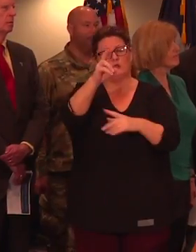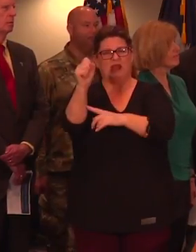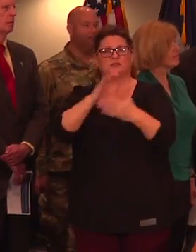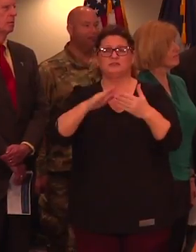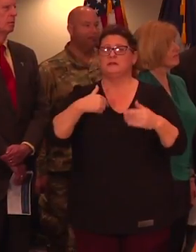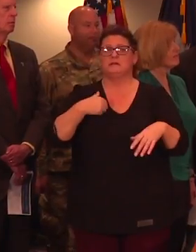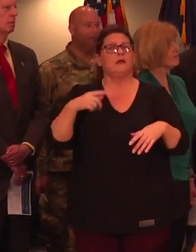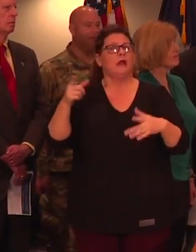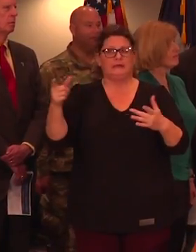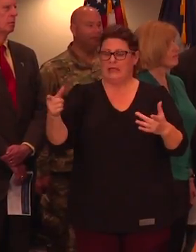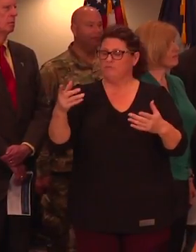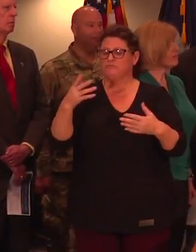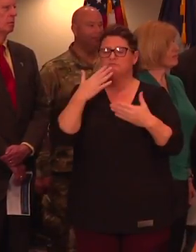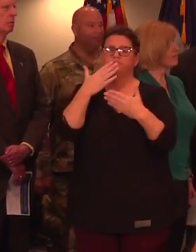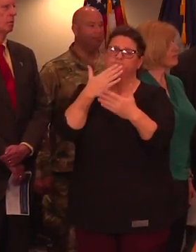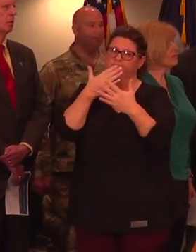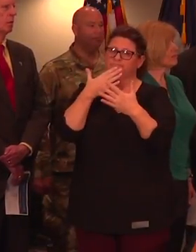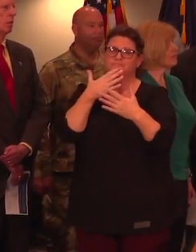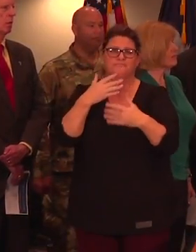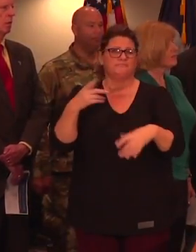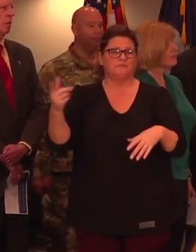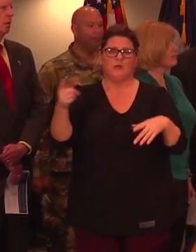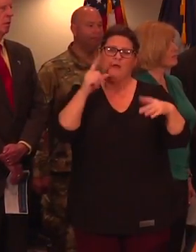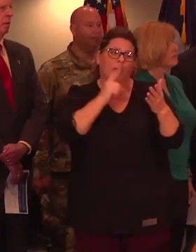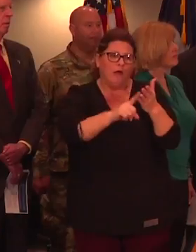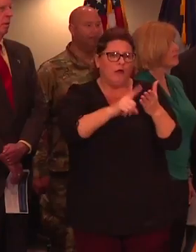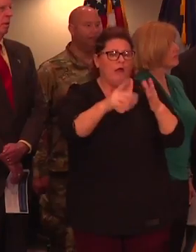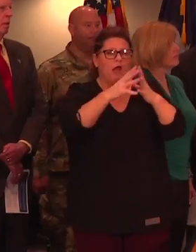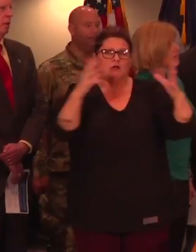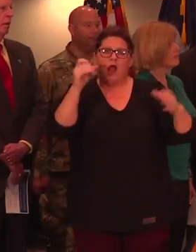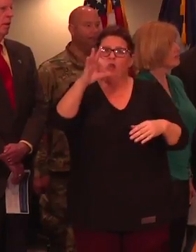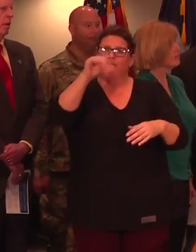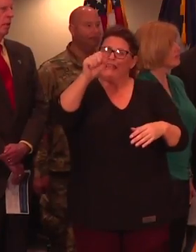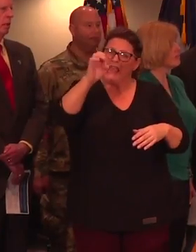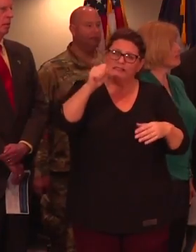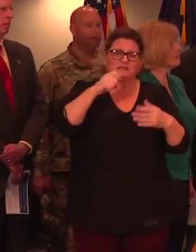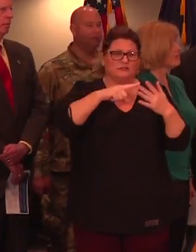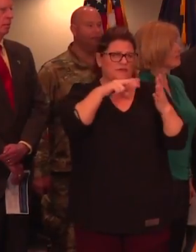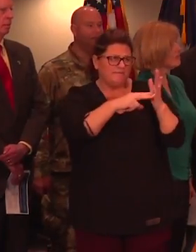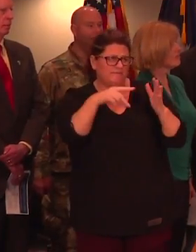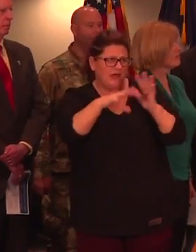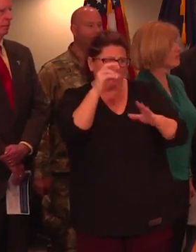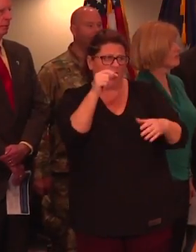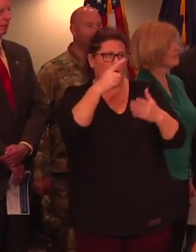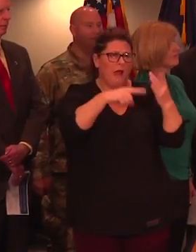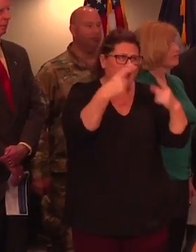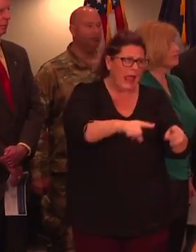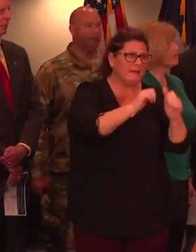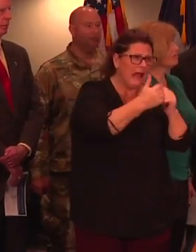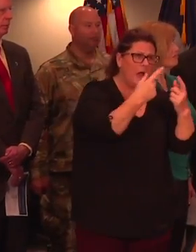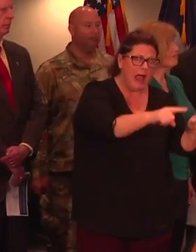cases, they're following up on the contacts of known cases, and educating the public on steps they can take to help prevent the safety and health of our